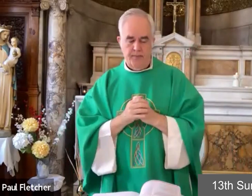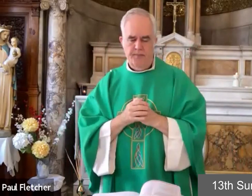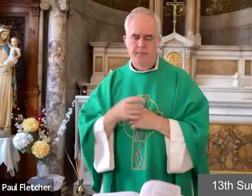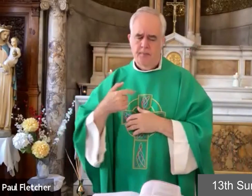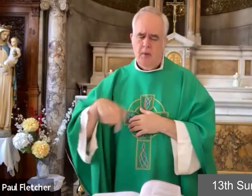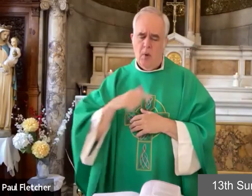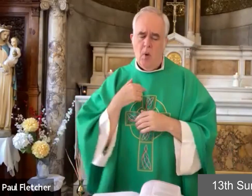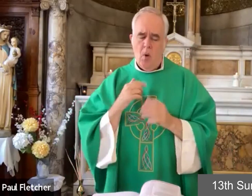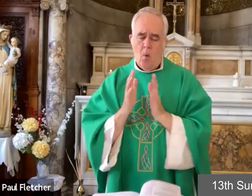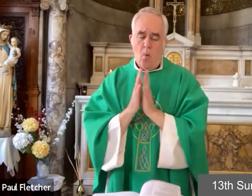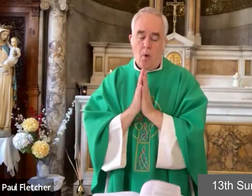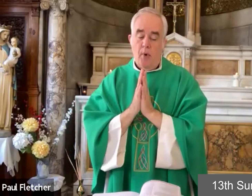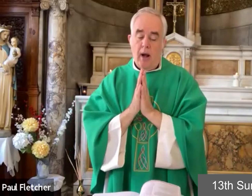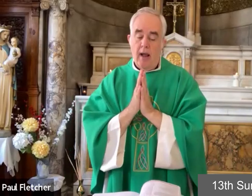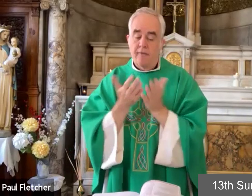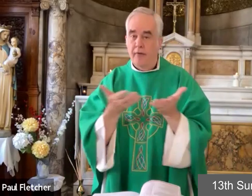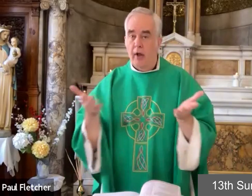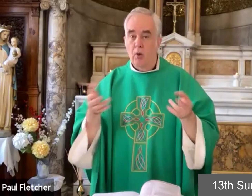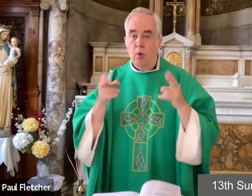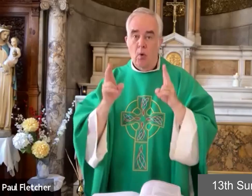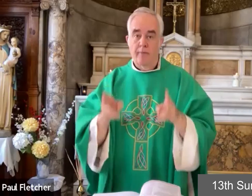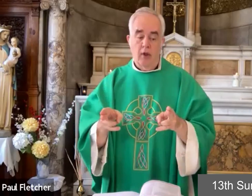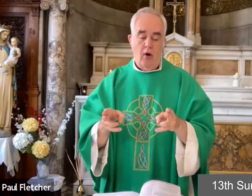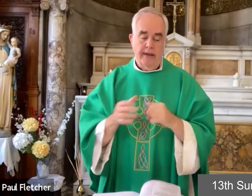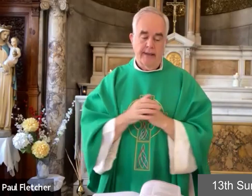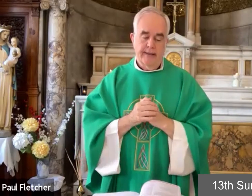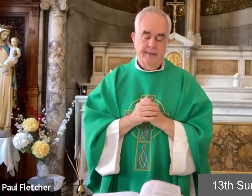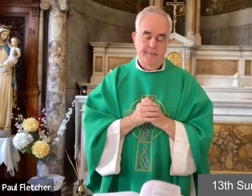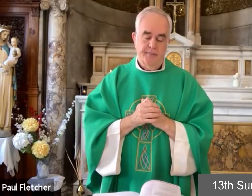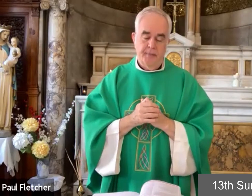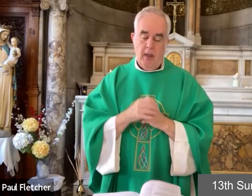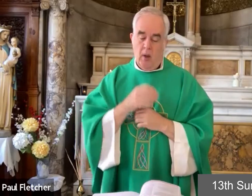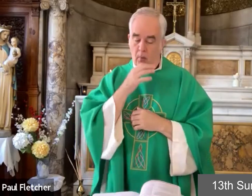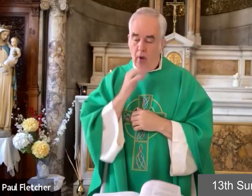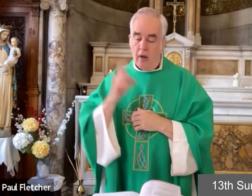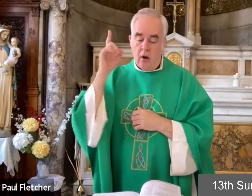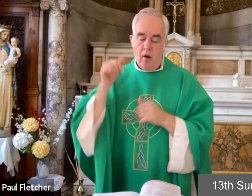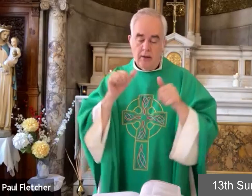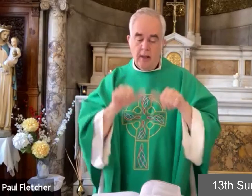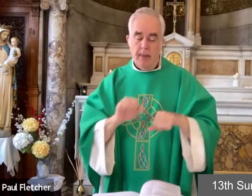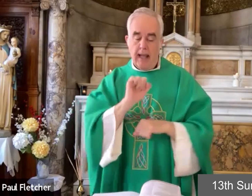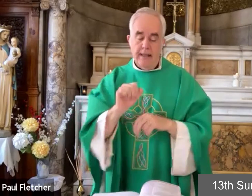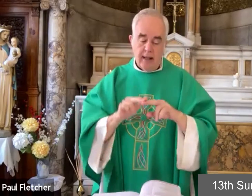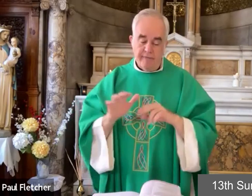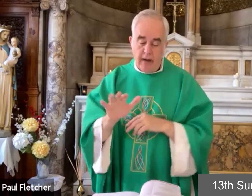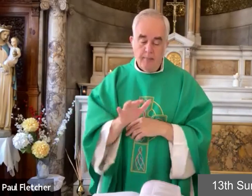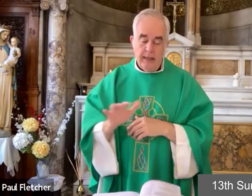We pray for those who have died, that I thought to bless their family